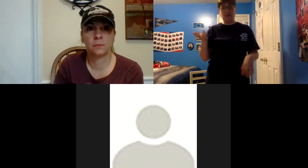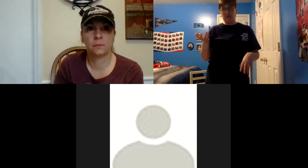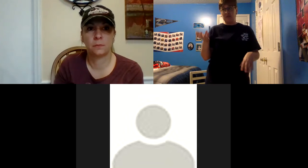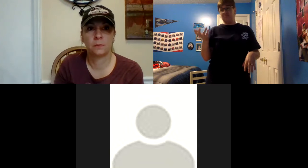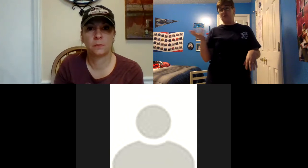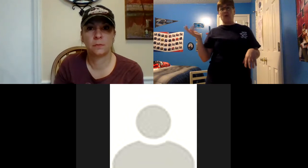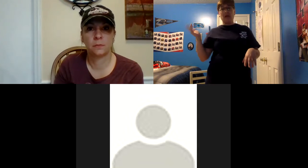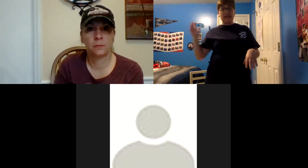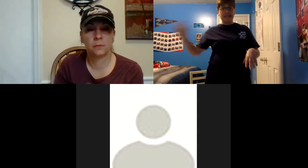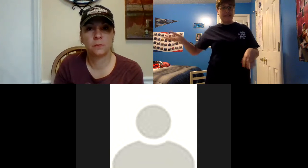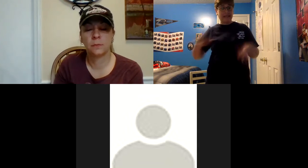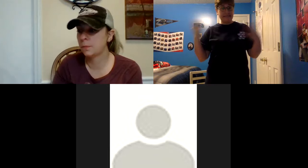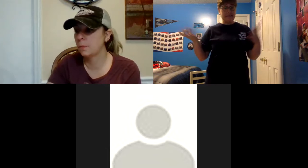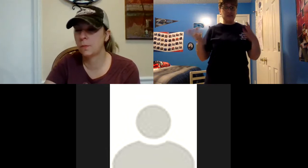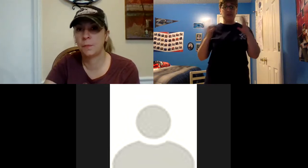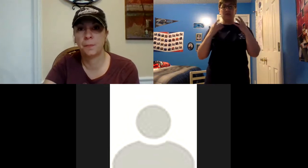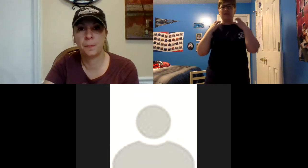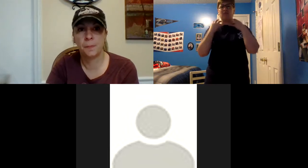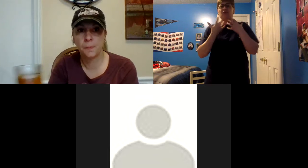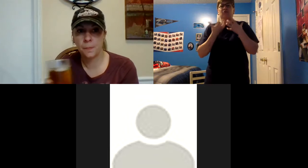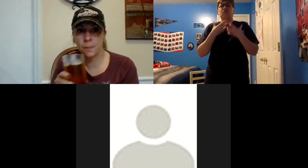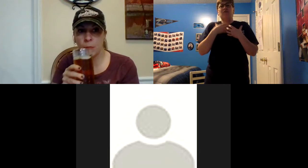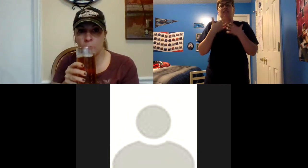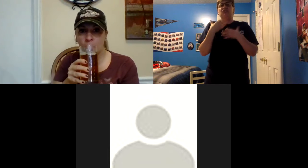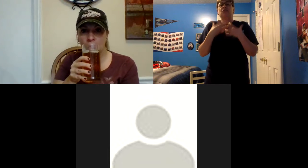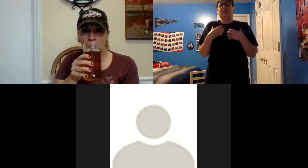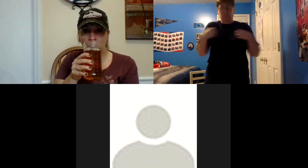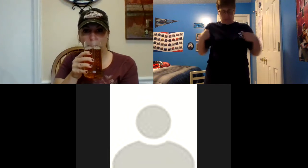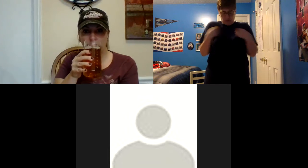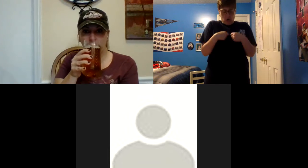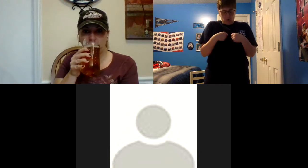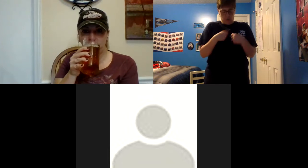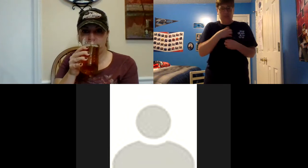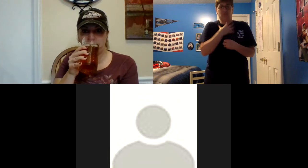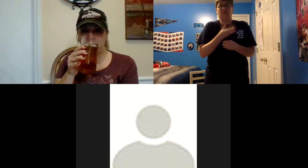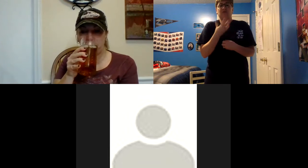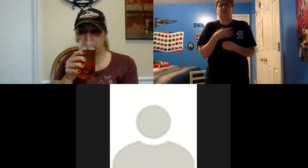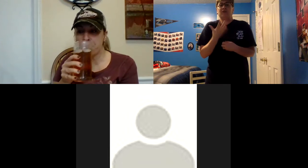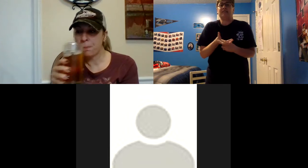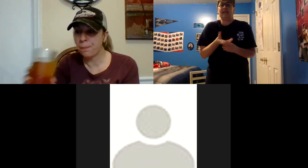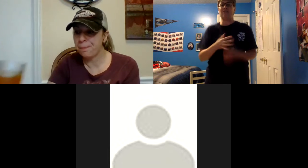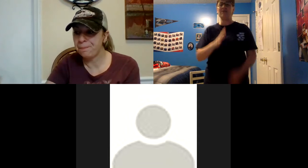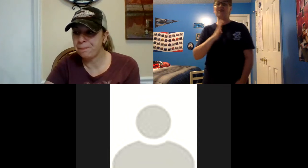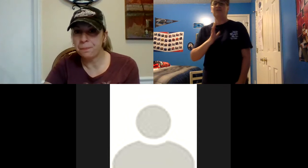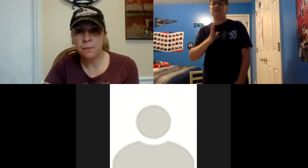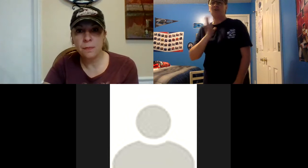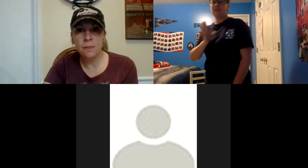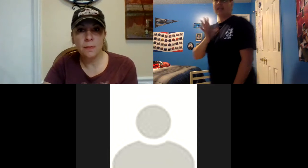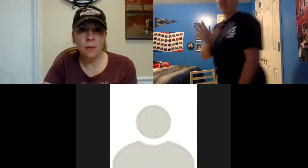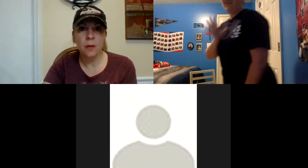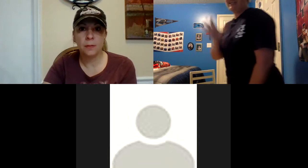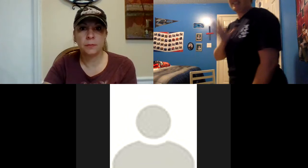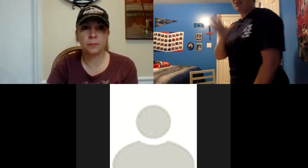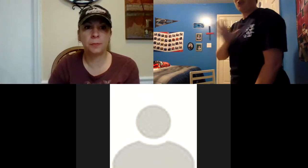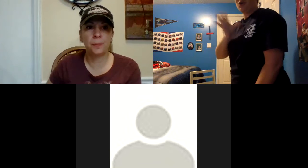the 20s and the 1800s, wherever, they'd wear those ruffly shirts with their coat and the ruffles would all stick out. So it was like